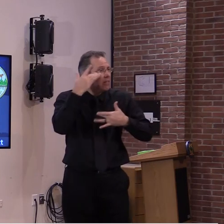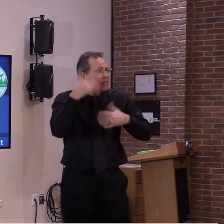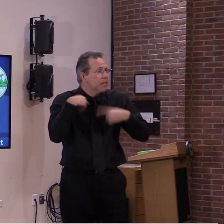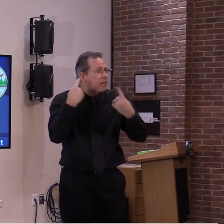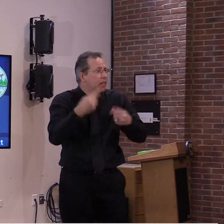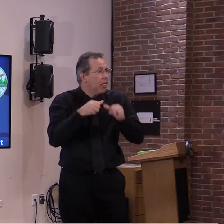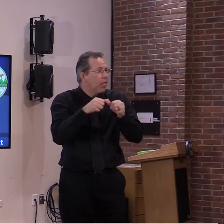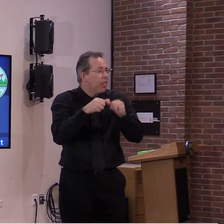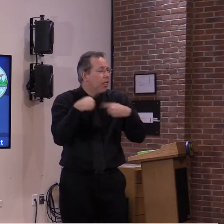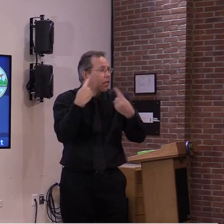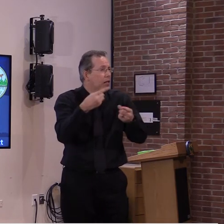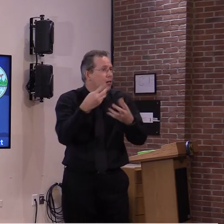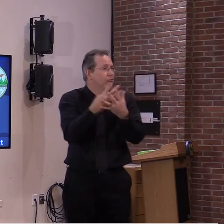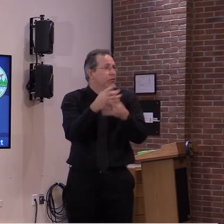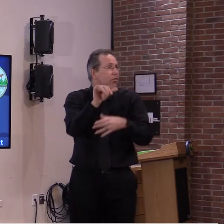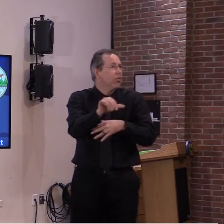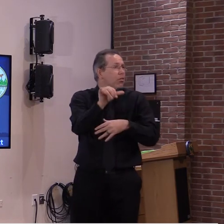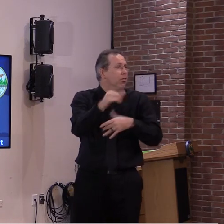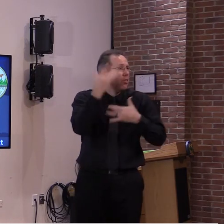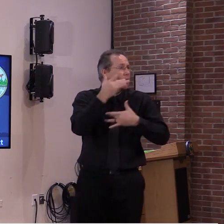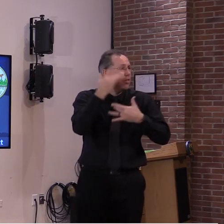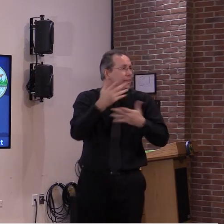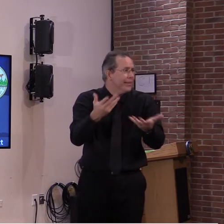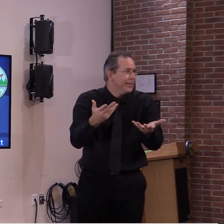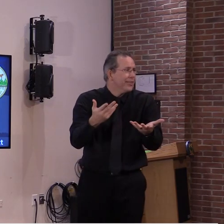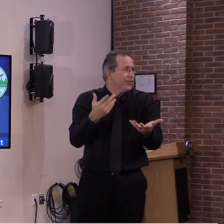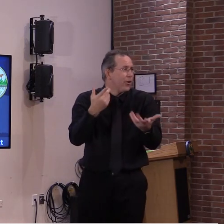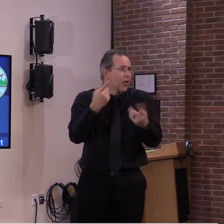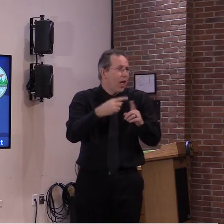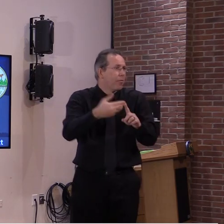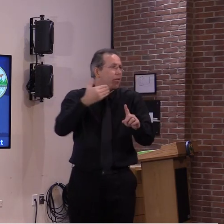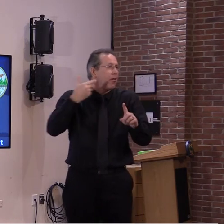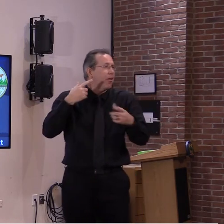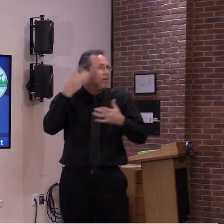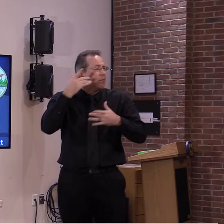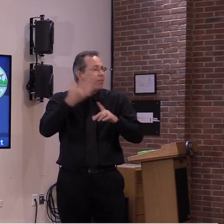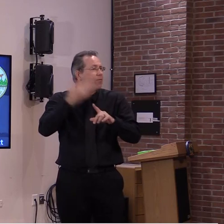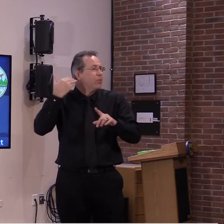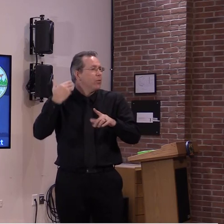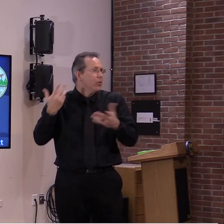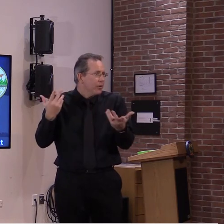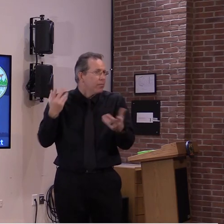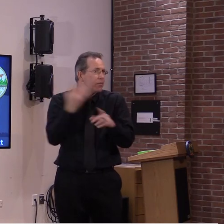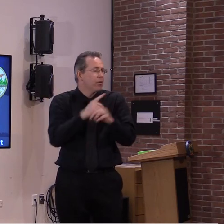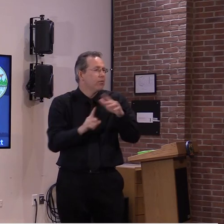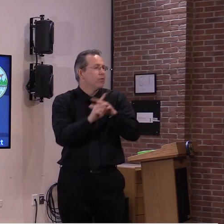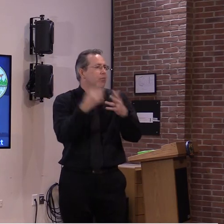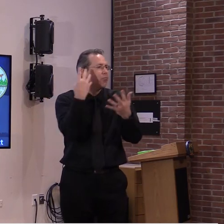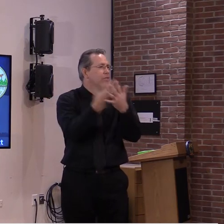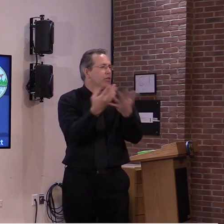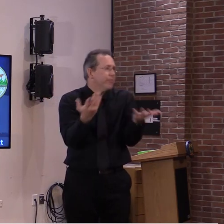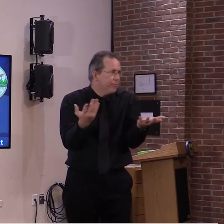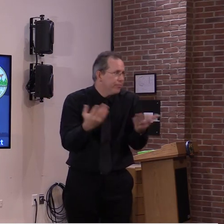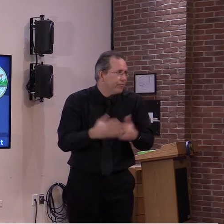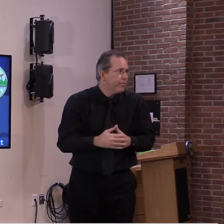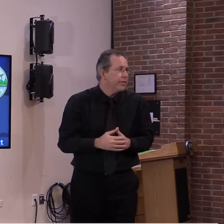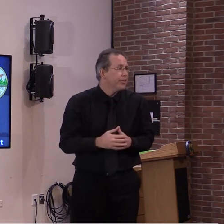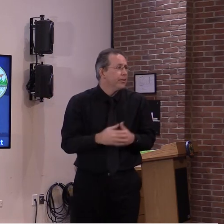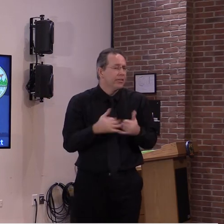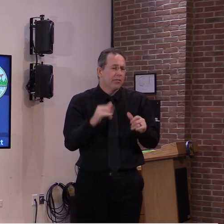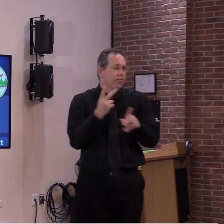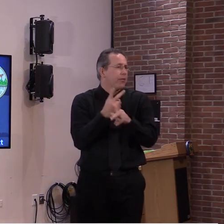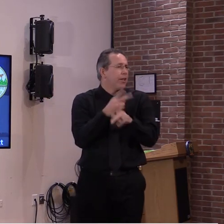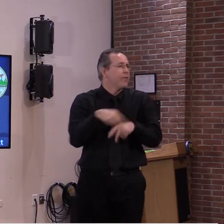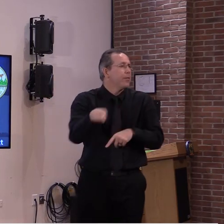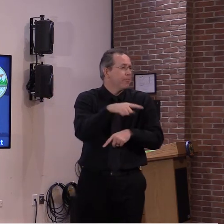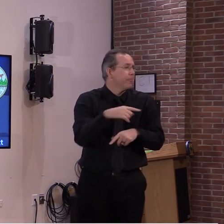precipitated by earlier lifestyle behaviors. So we certainly still care about them as well.